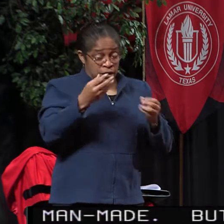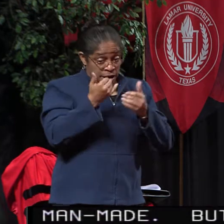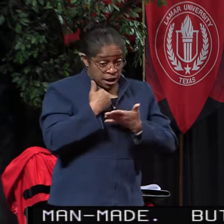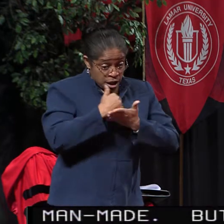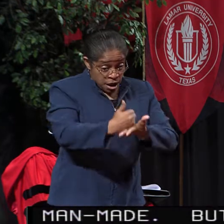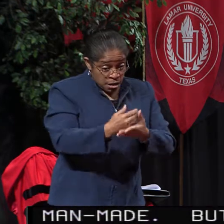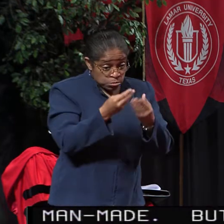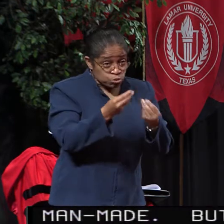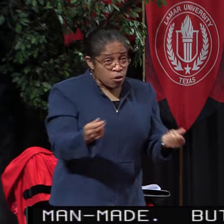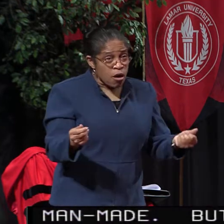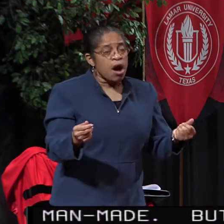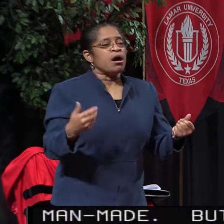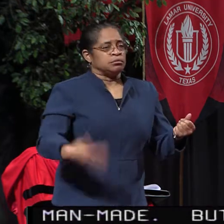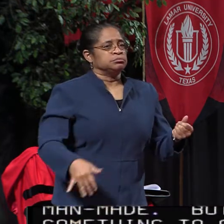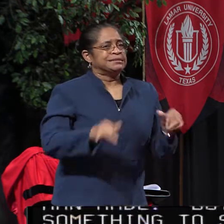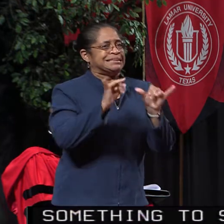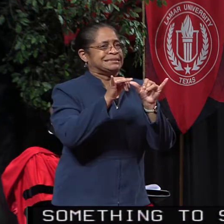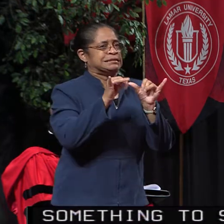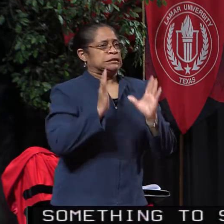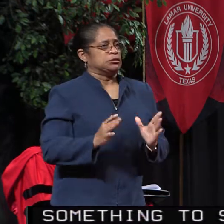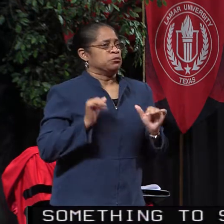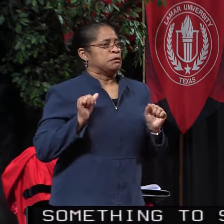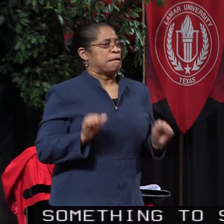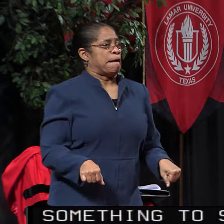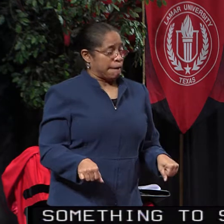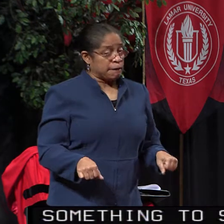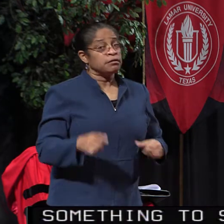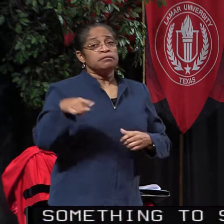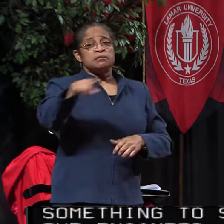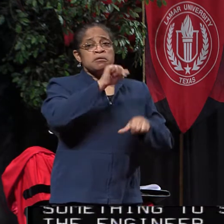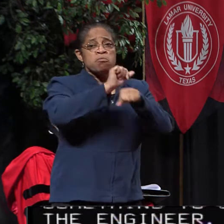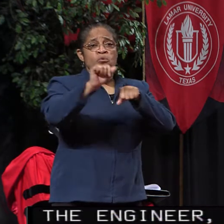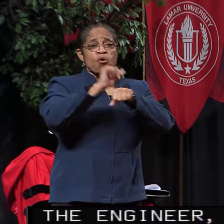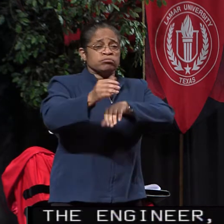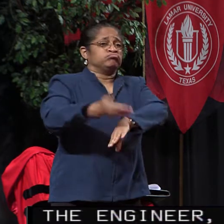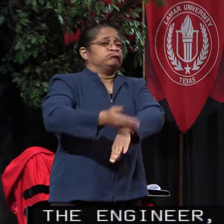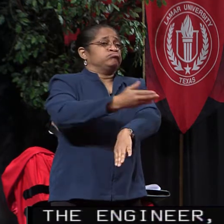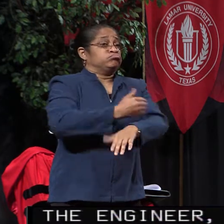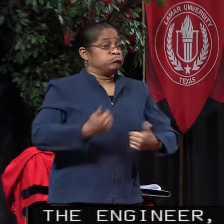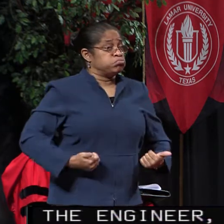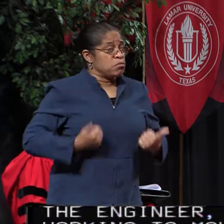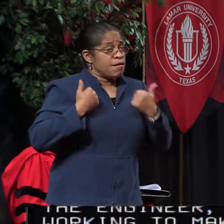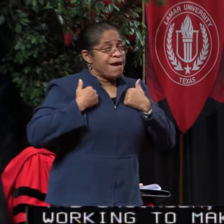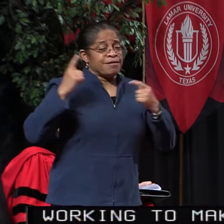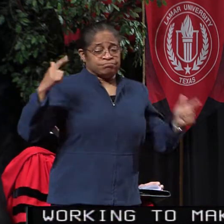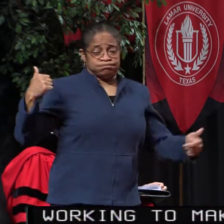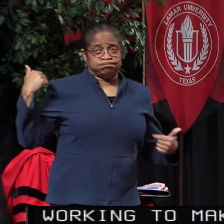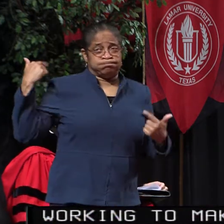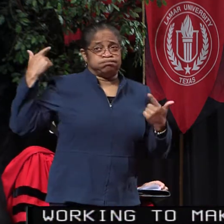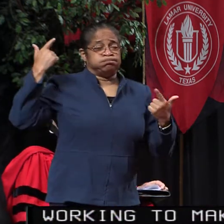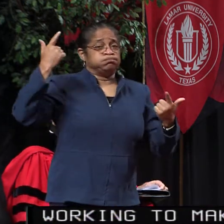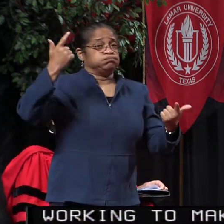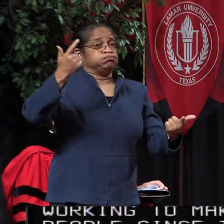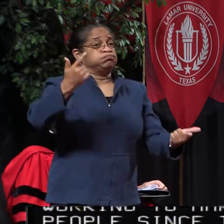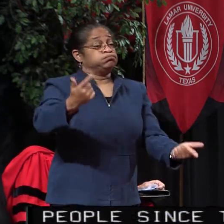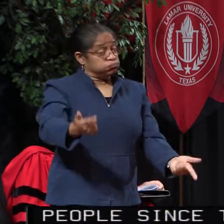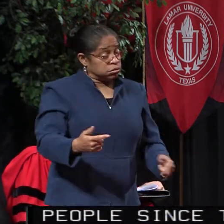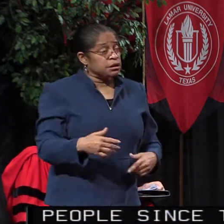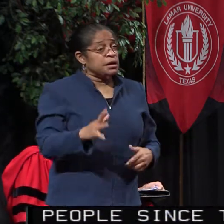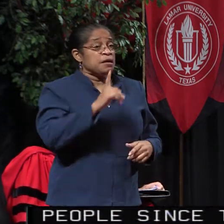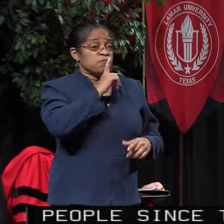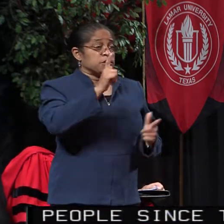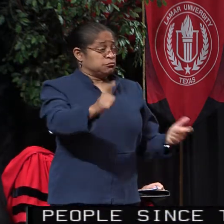them, it is the engineer, who has been working to make life better for people since the dawn of history. It is a